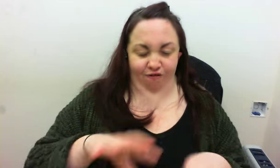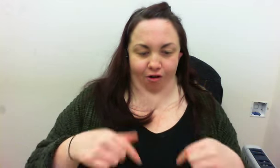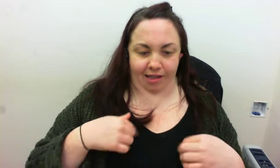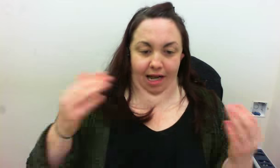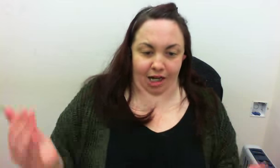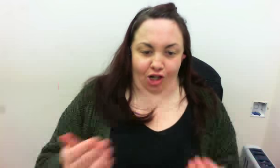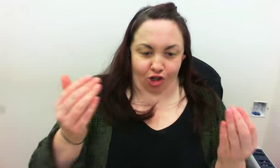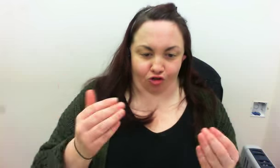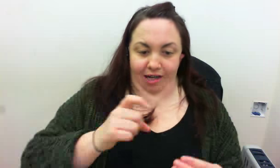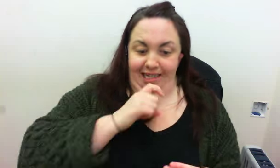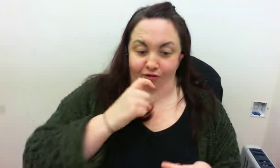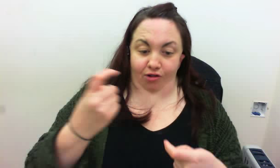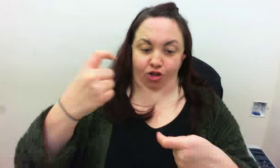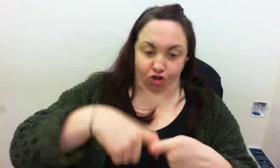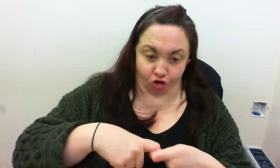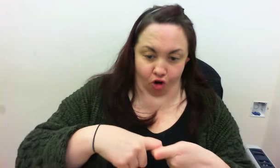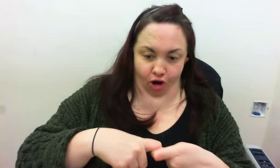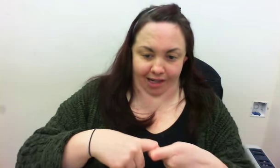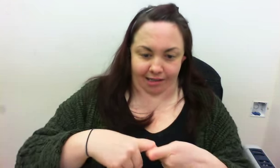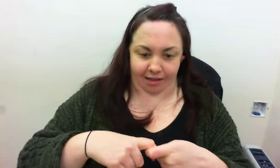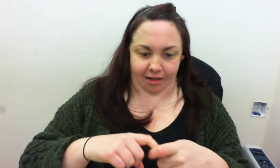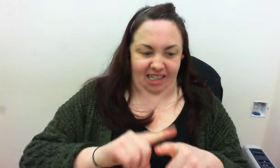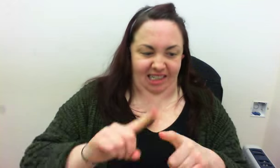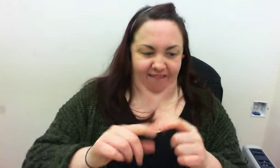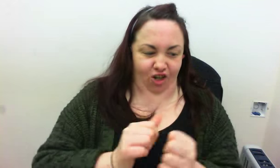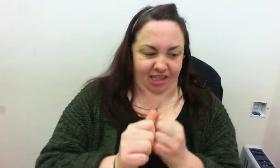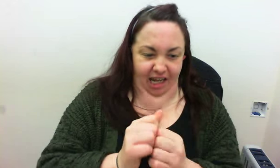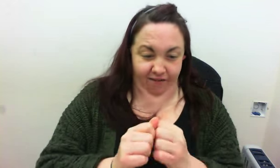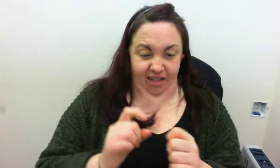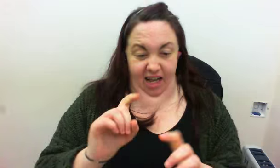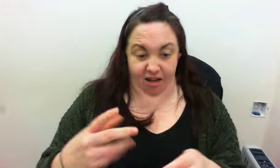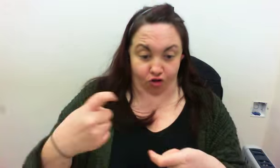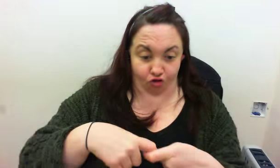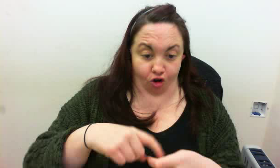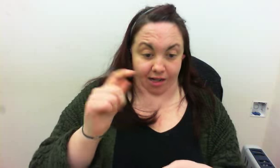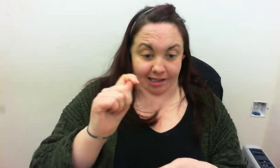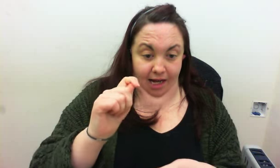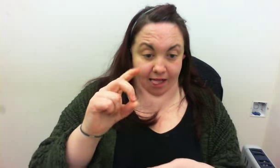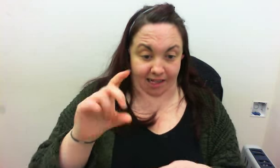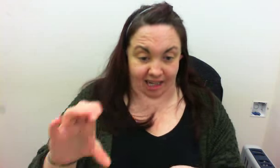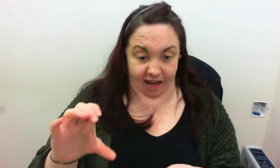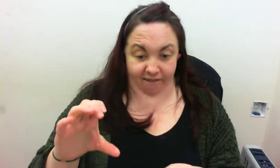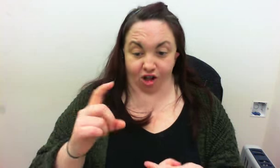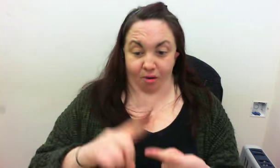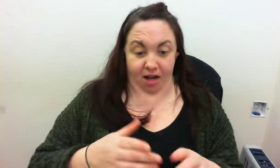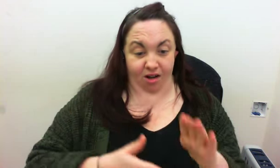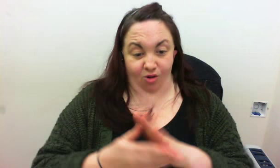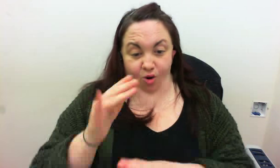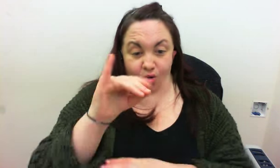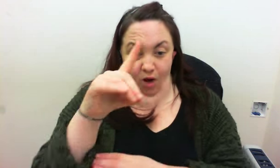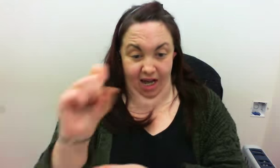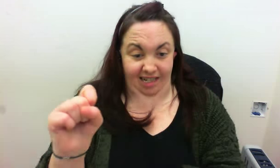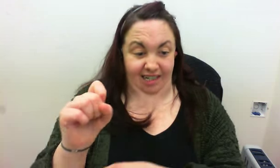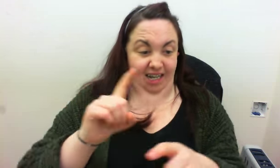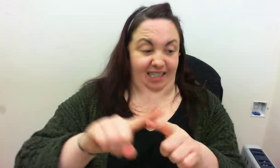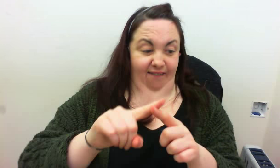to join in the activities we provide in the Tala Deaf Club. And also, I tend to go to IDF for workshops, and, you know, I'm always